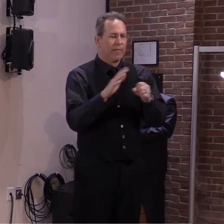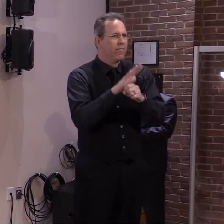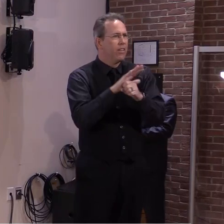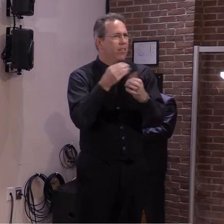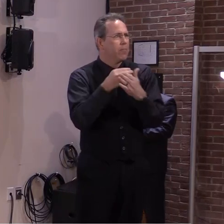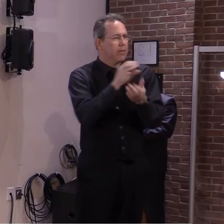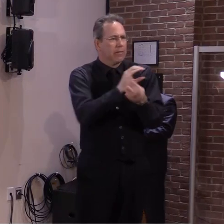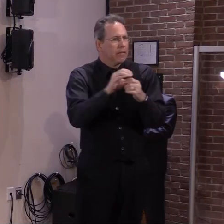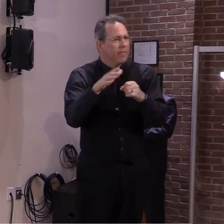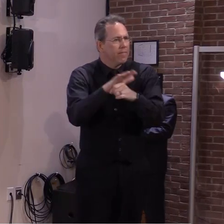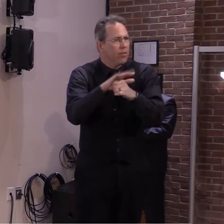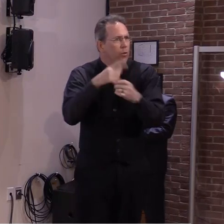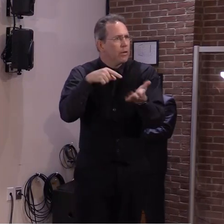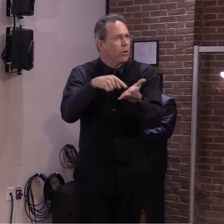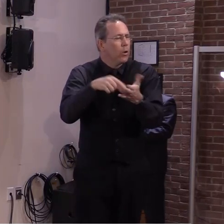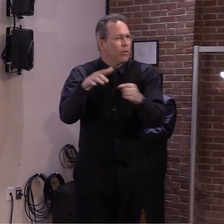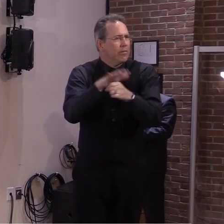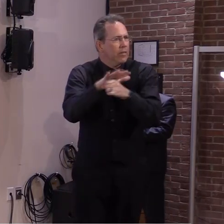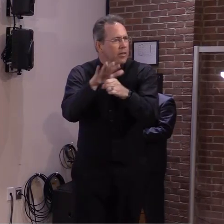this hole that we find ourselves in.